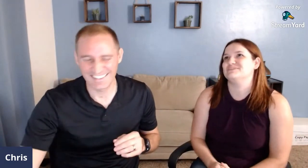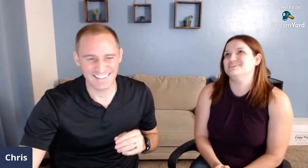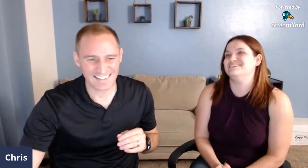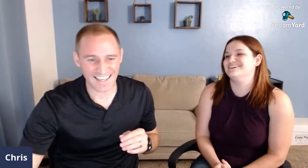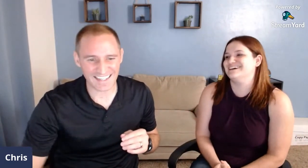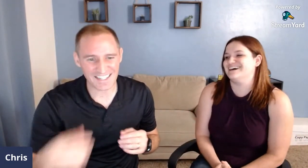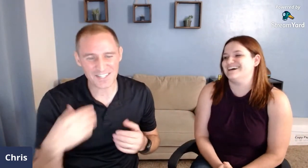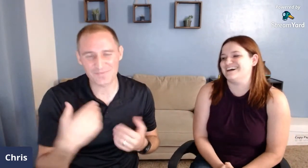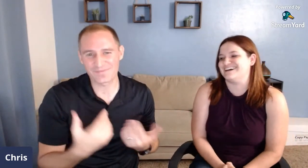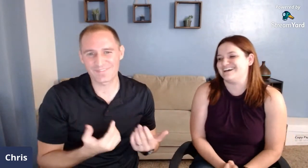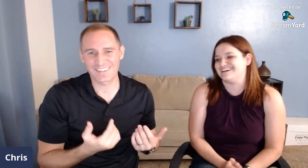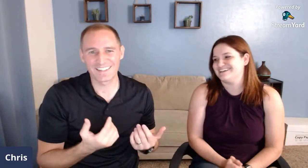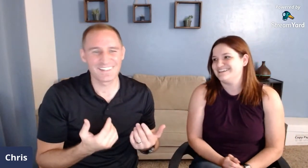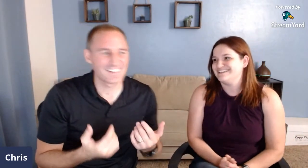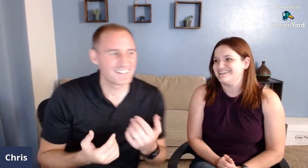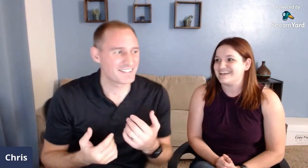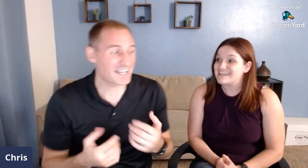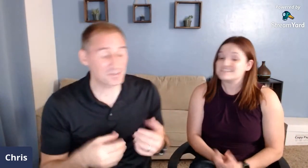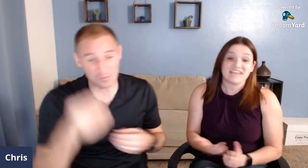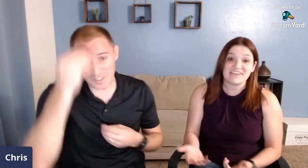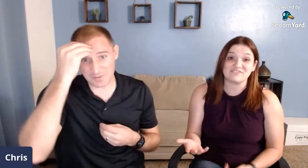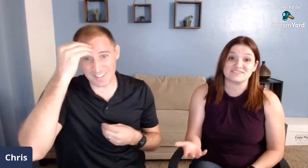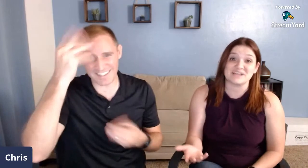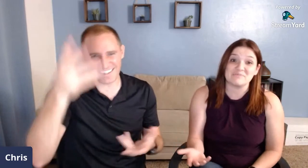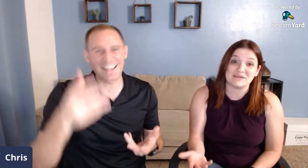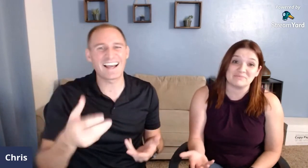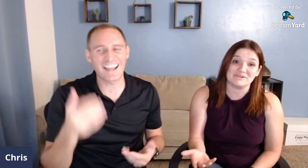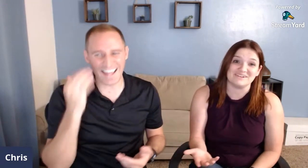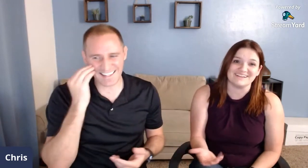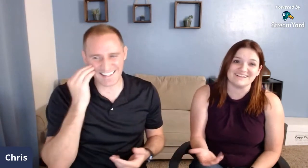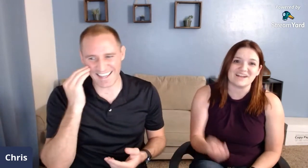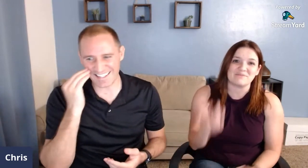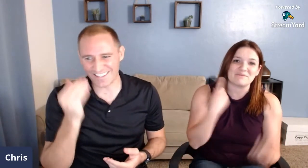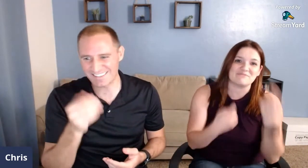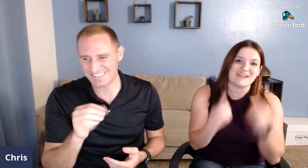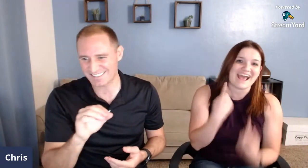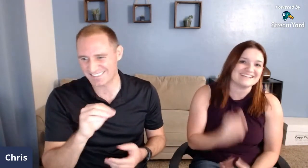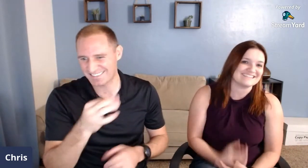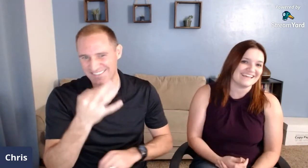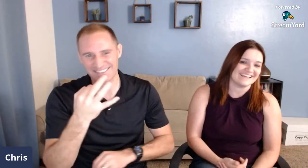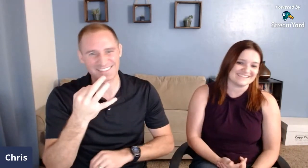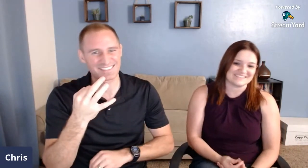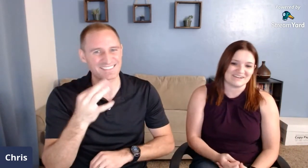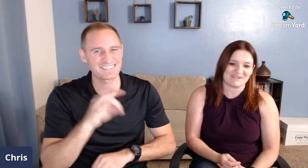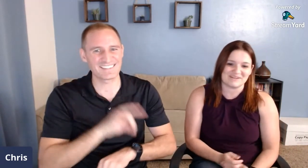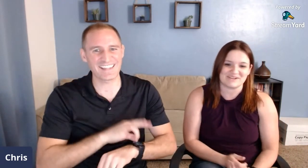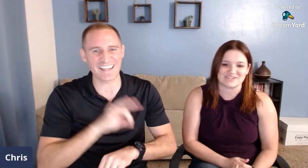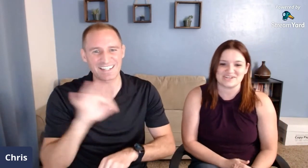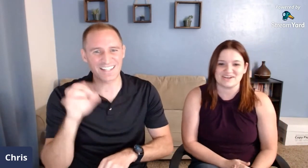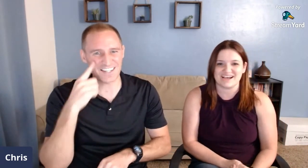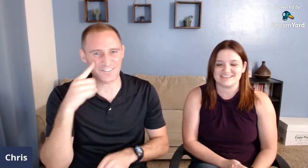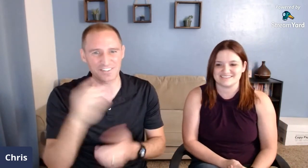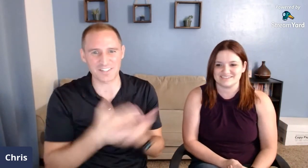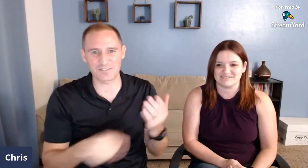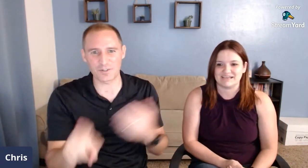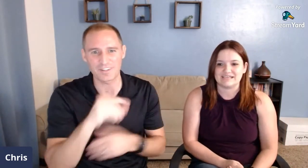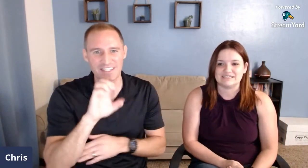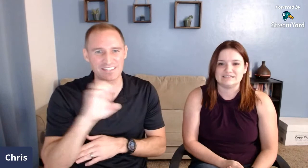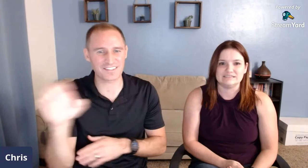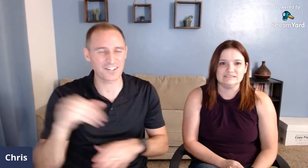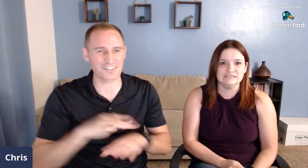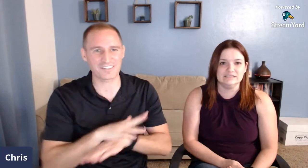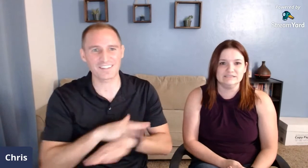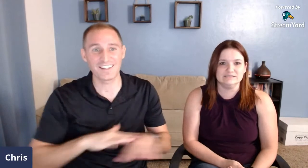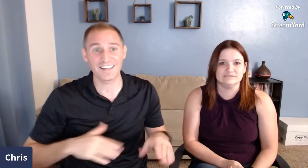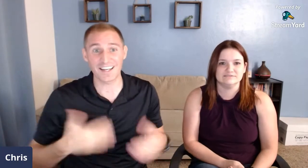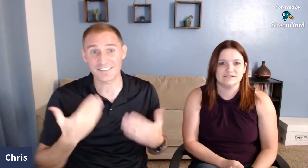ahead. Yeah, it's late for some people, and I know people have been asking, so I wanted to make 9 sure o'clock for some of you on the